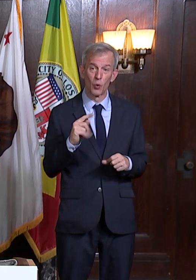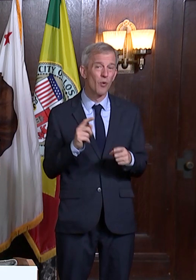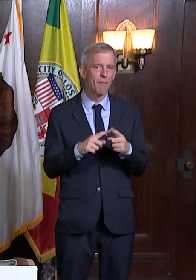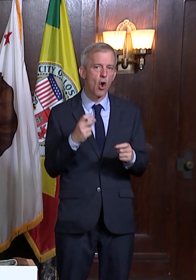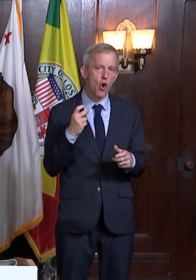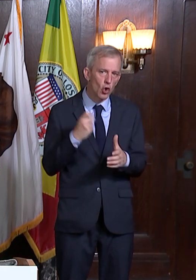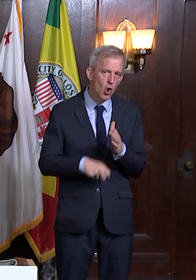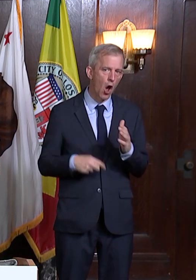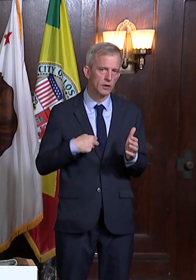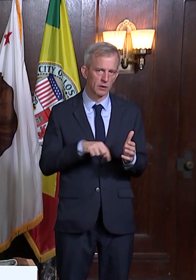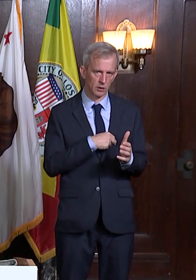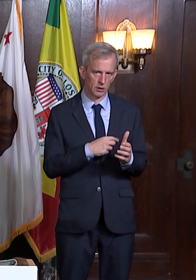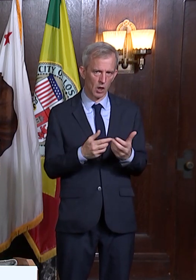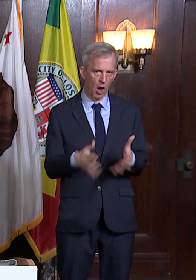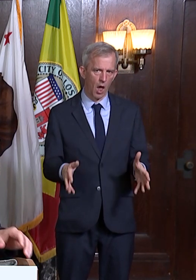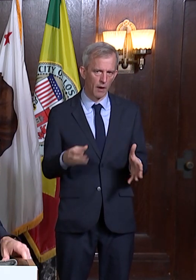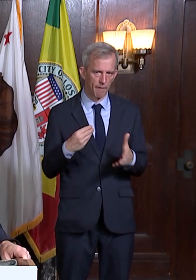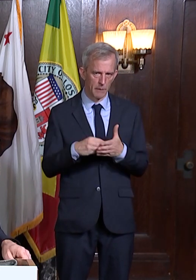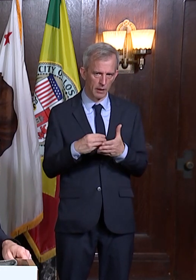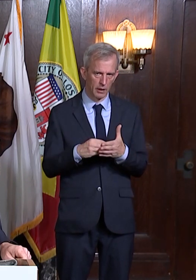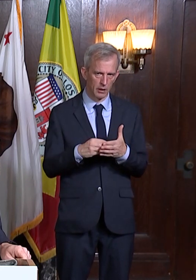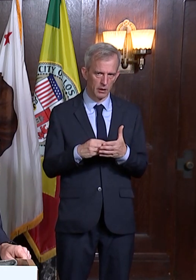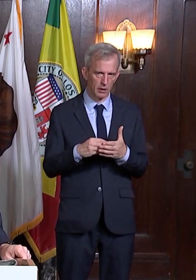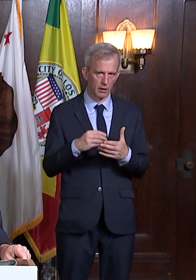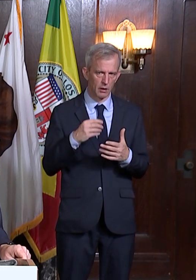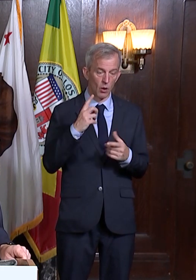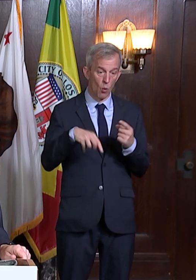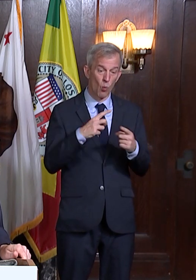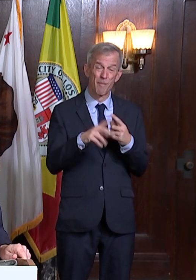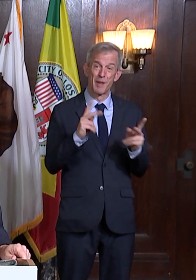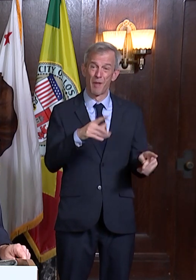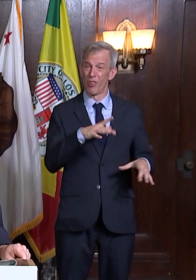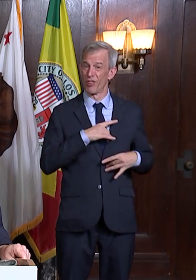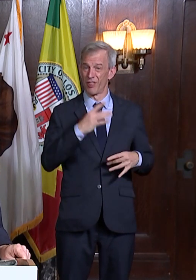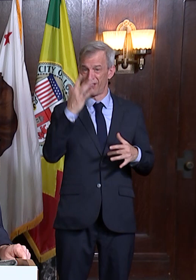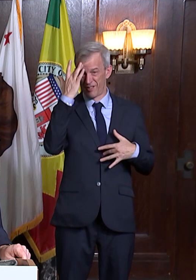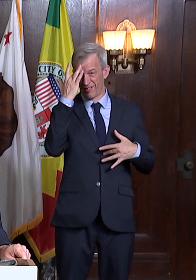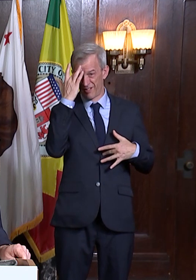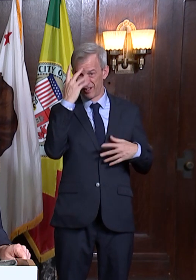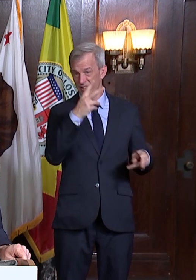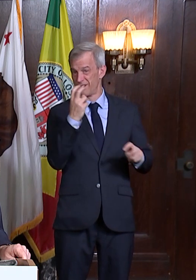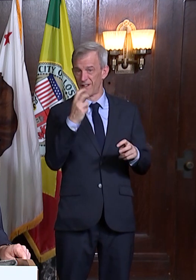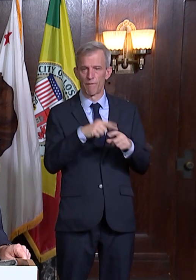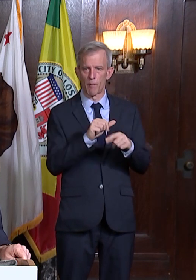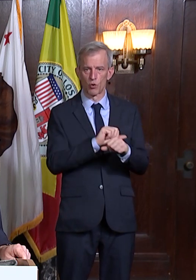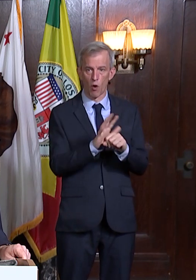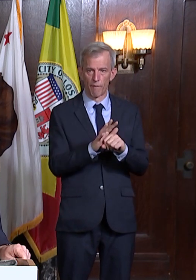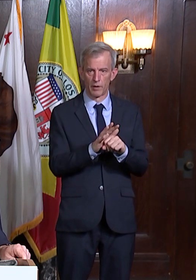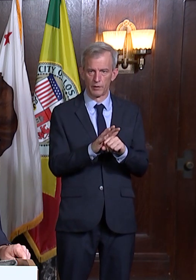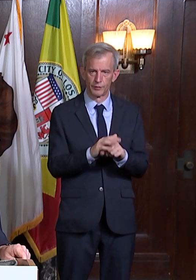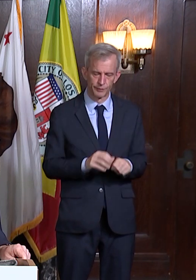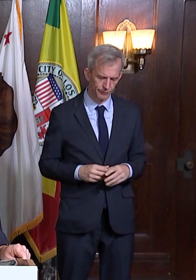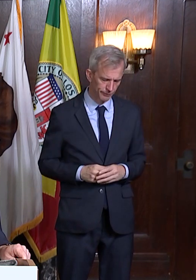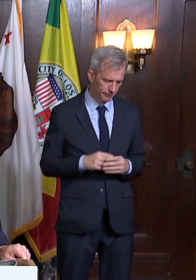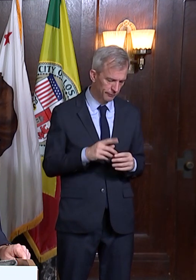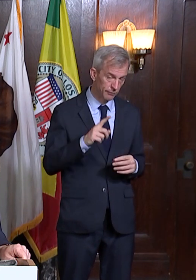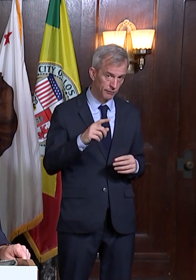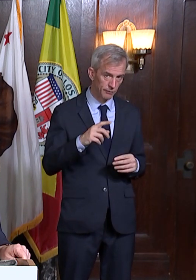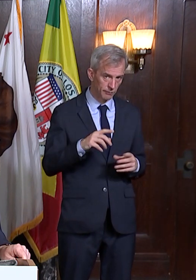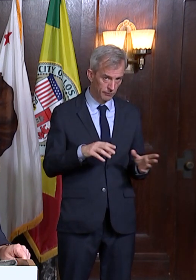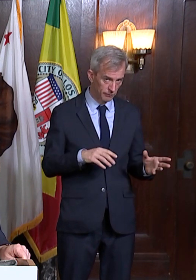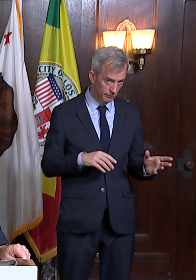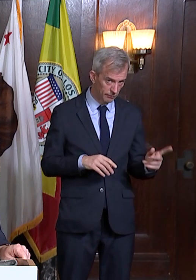people to COVID when they're out. That has cost us arguably even more. Wondering if you can tell me about the efforts